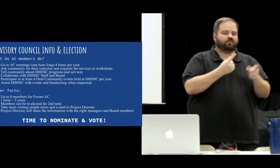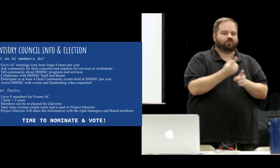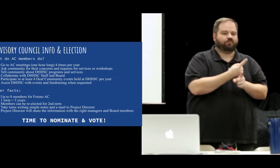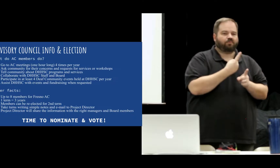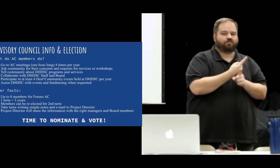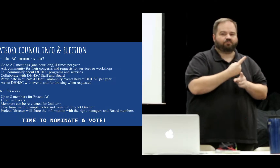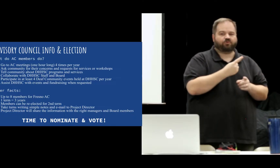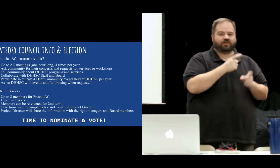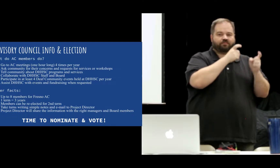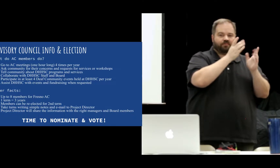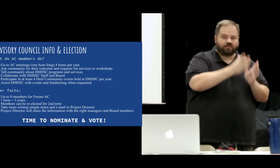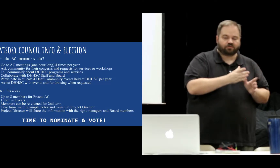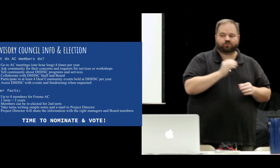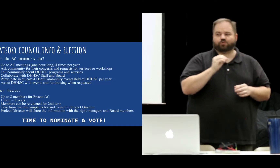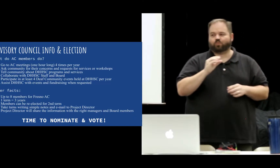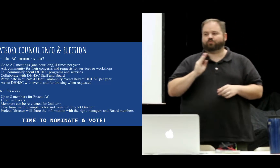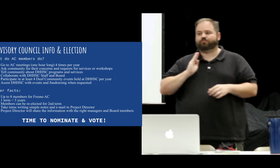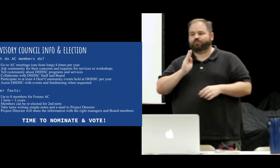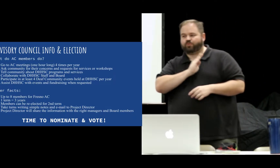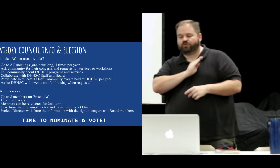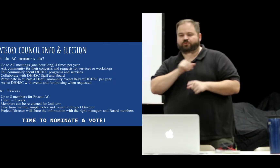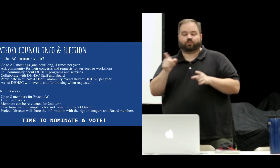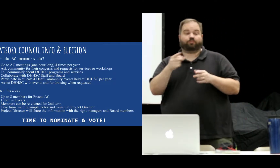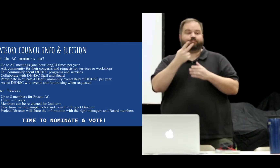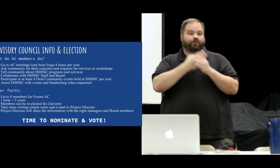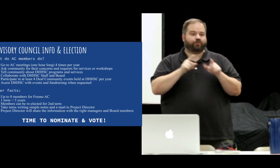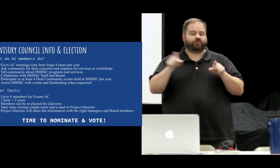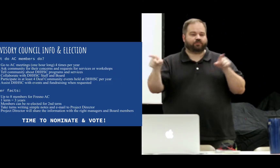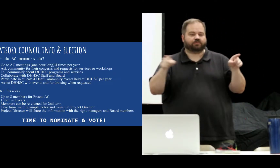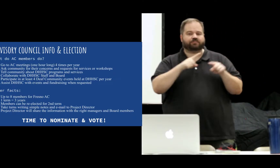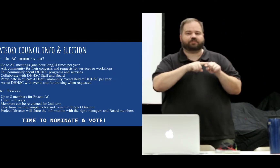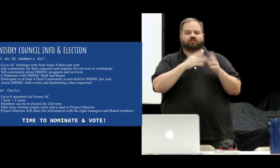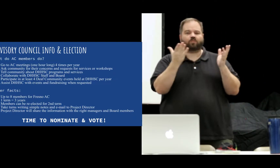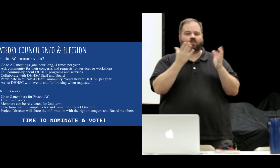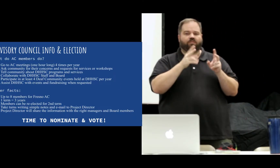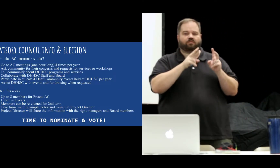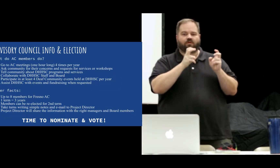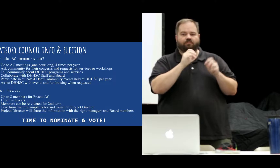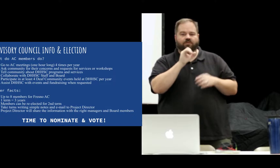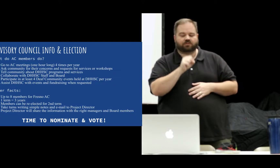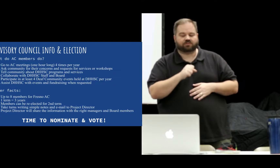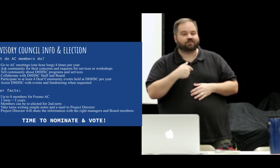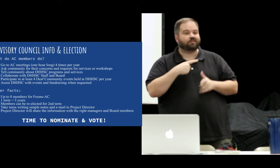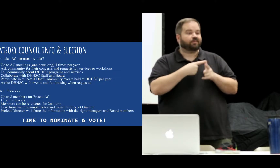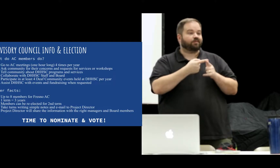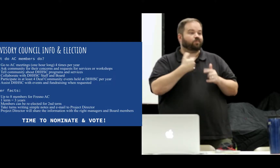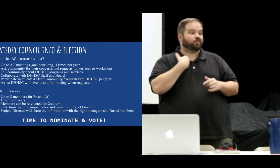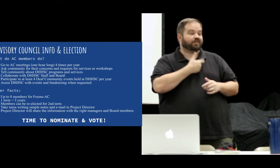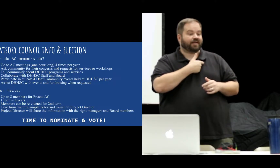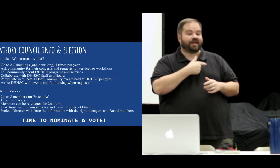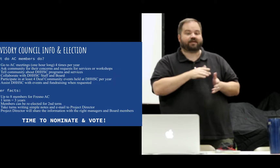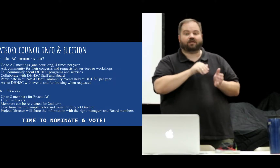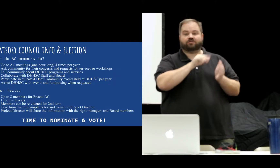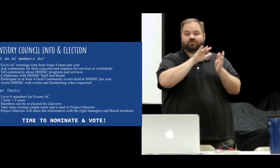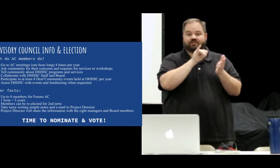we provide that feedback and information to the appropriate persons. and address.